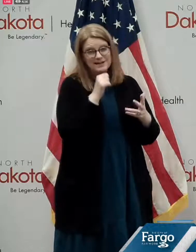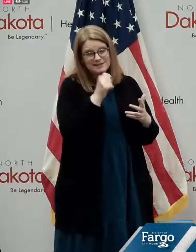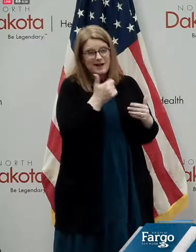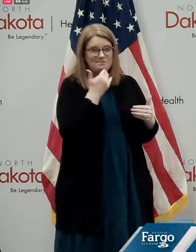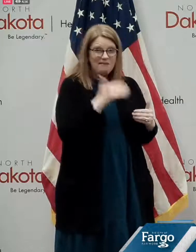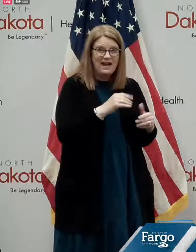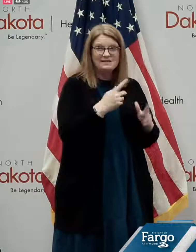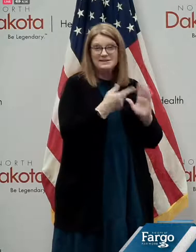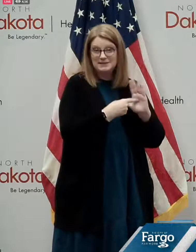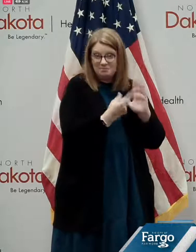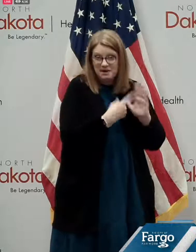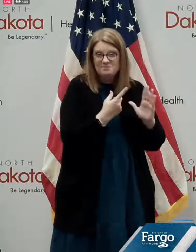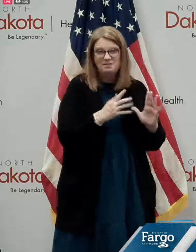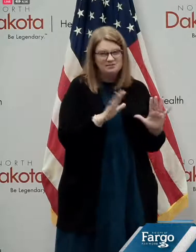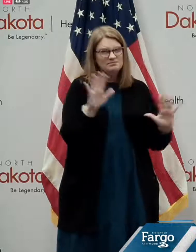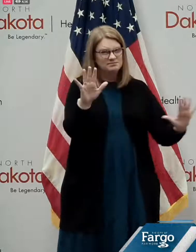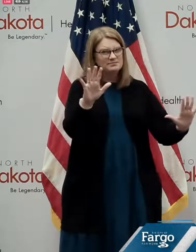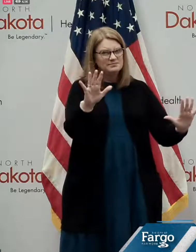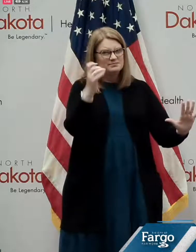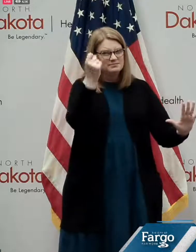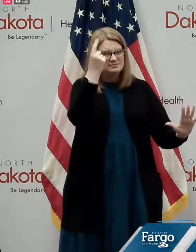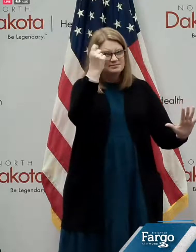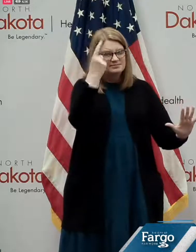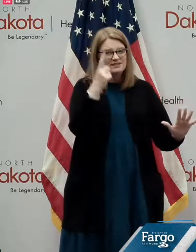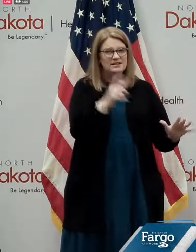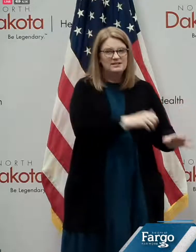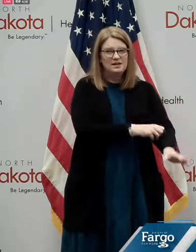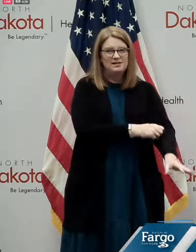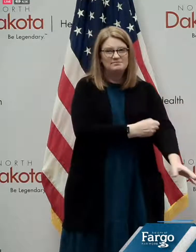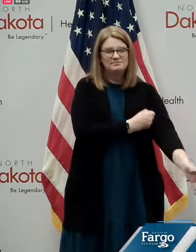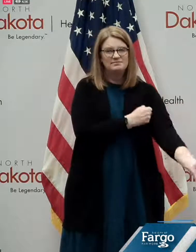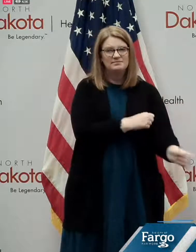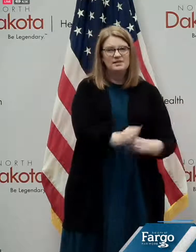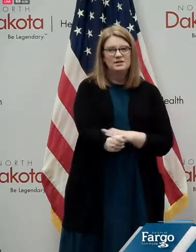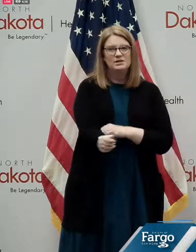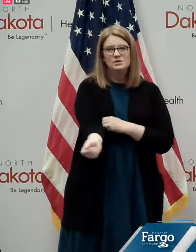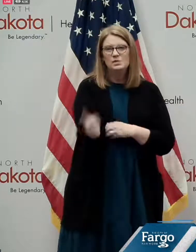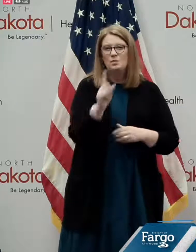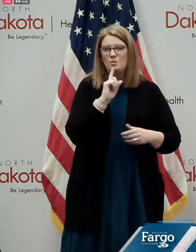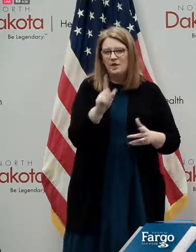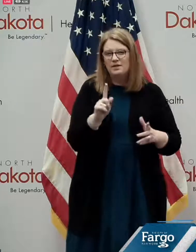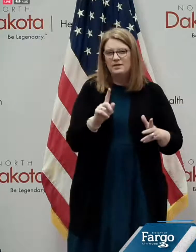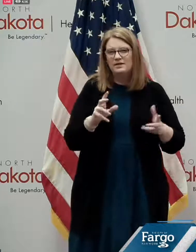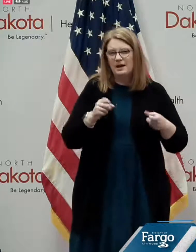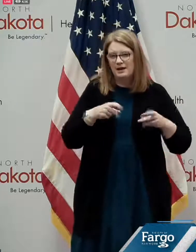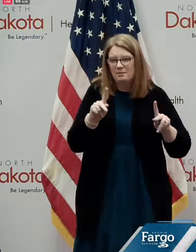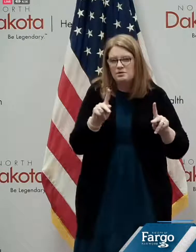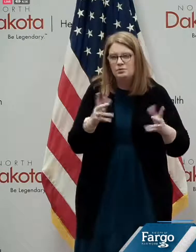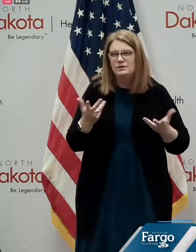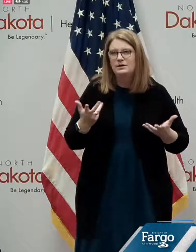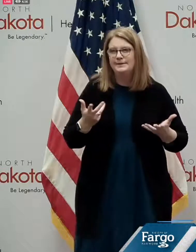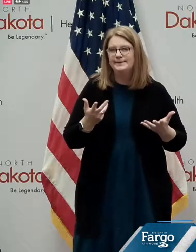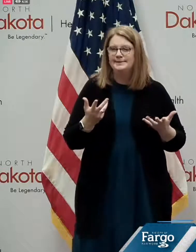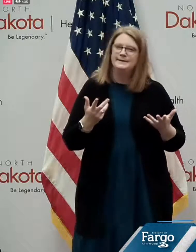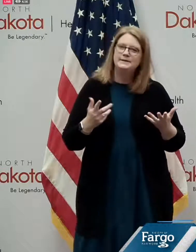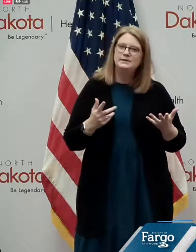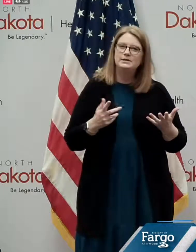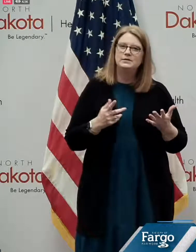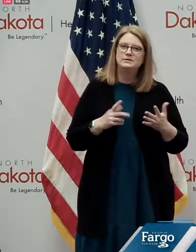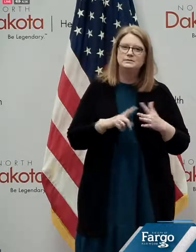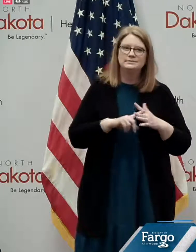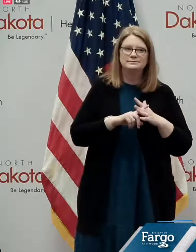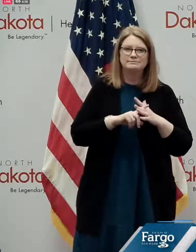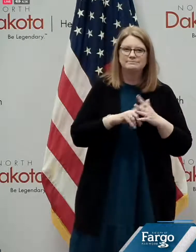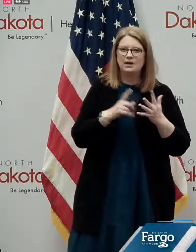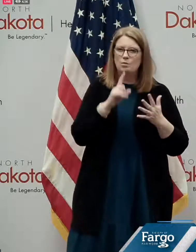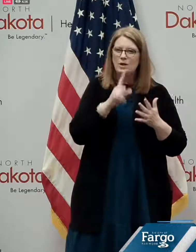are helping, that there's an opportunity for contributing to the social betterment